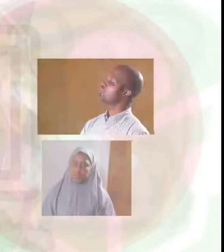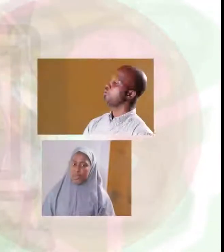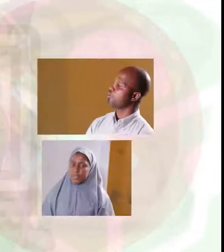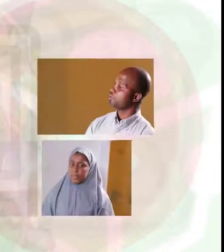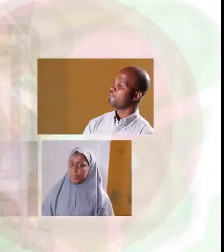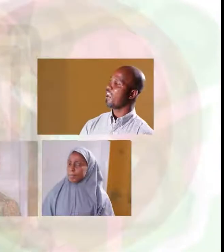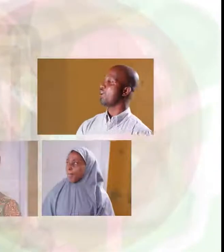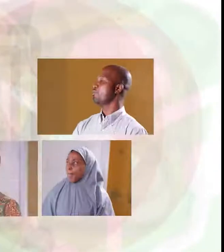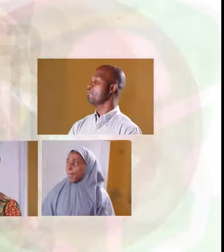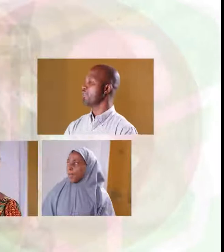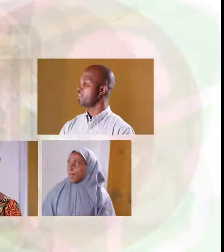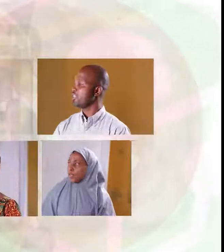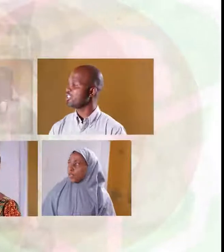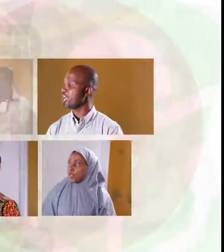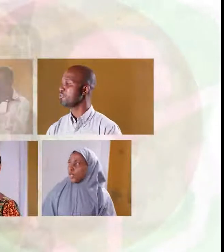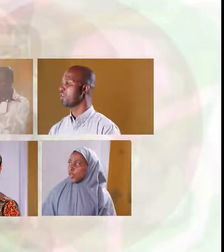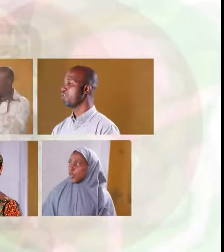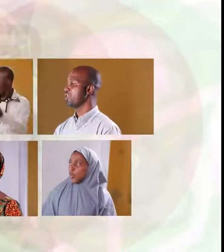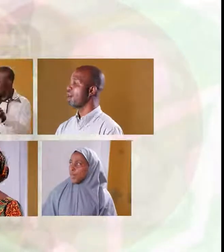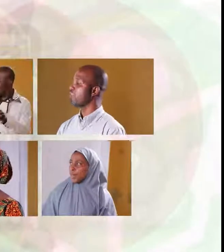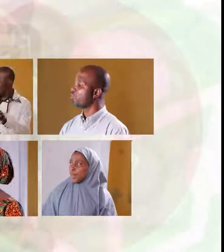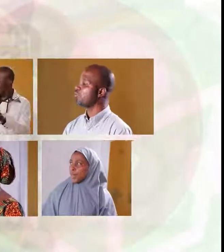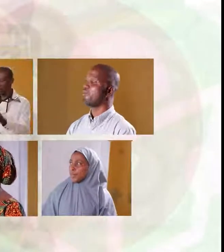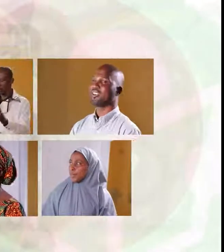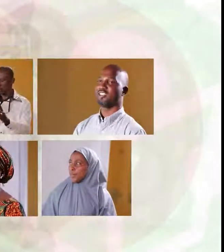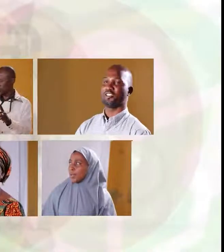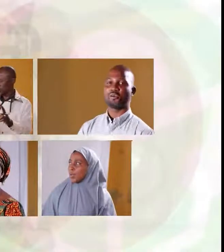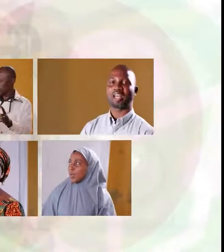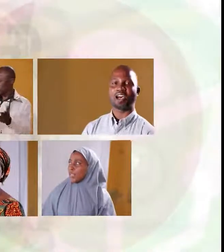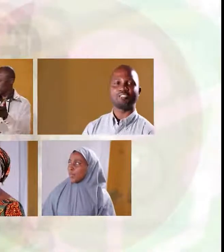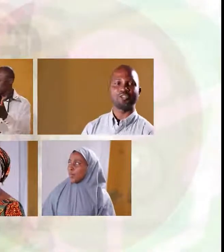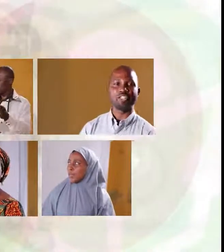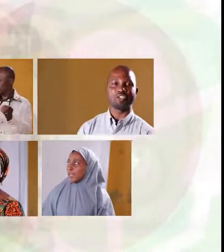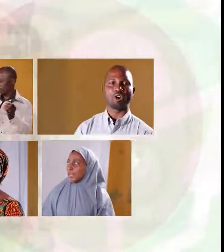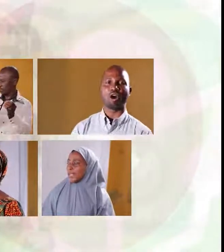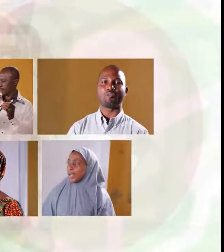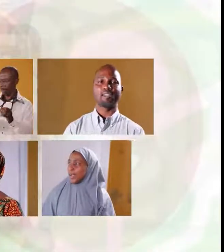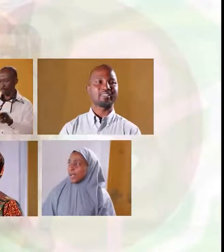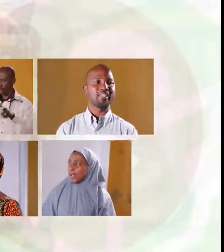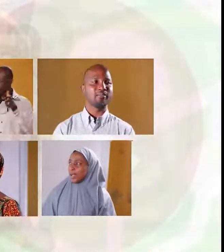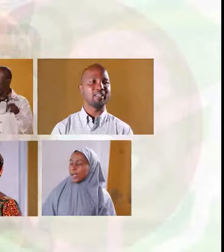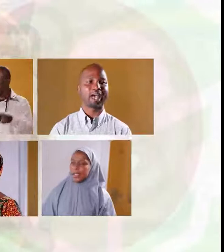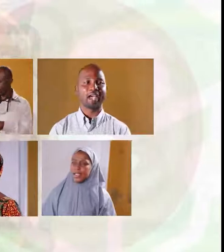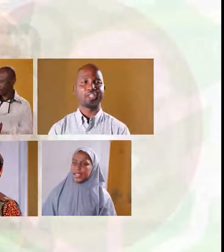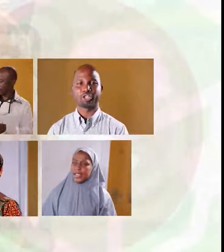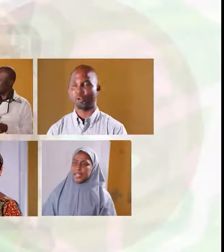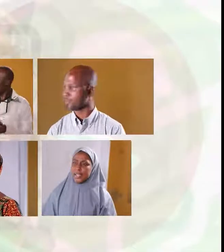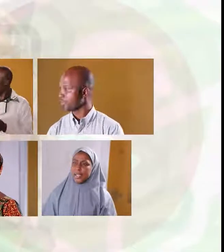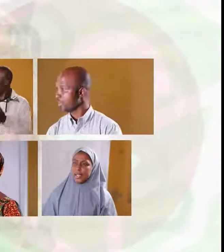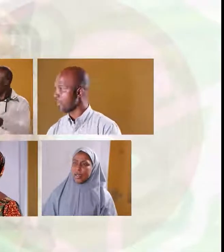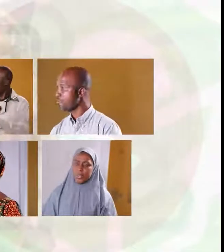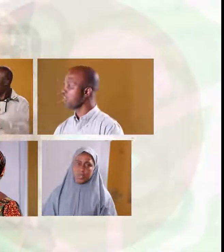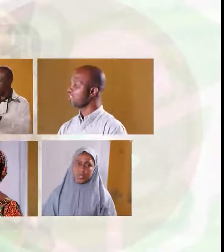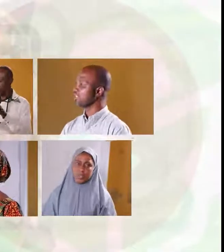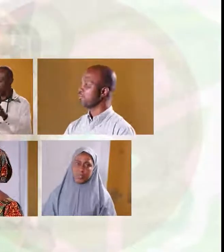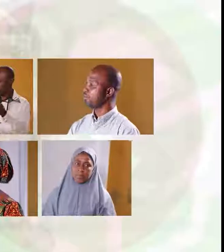to the next point. We should ensure whatever we see is clear. That means work is being